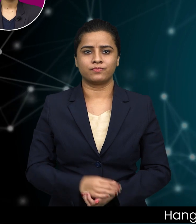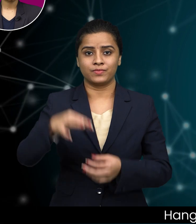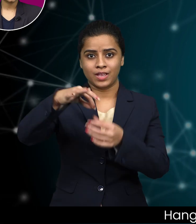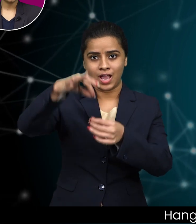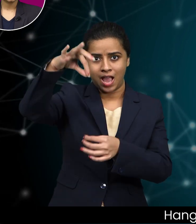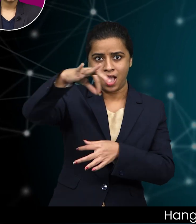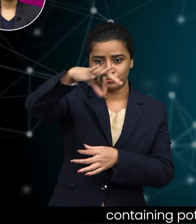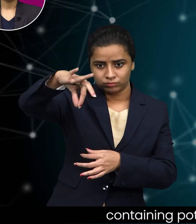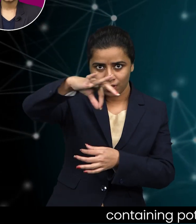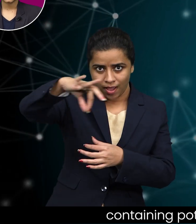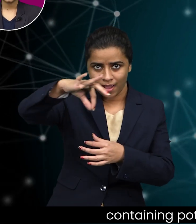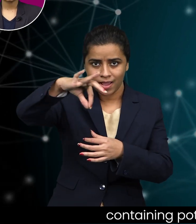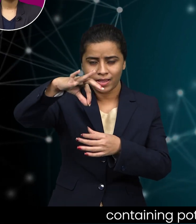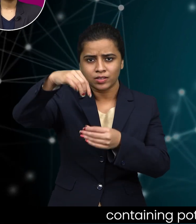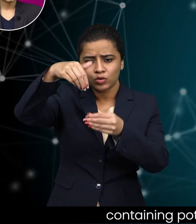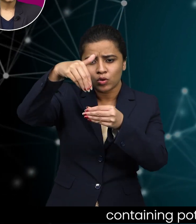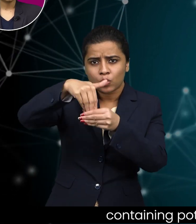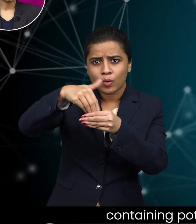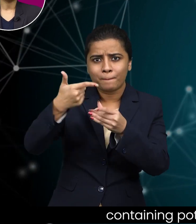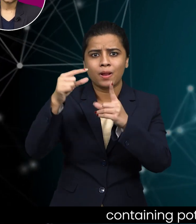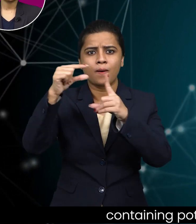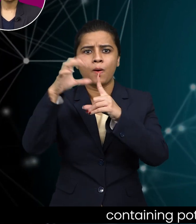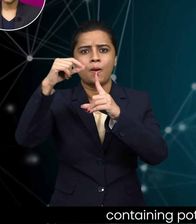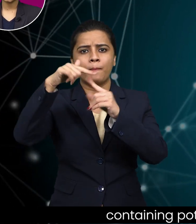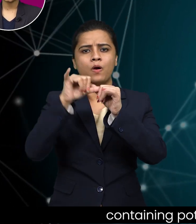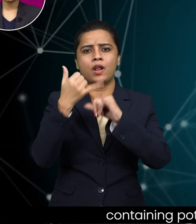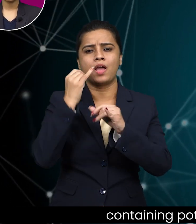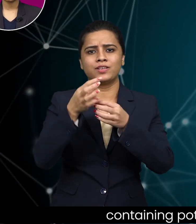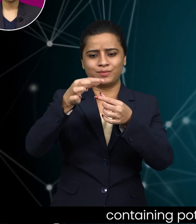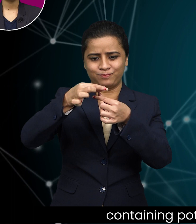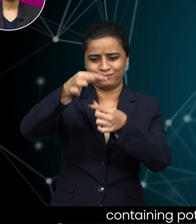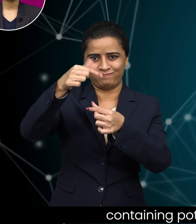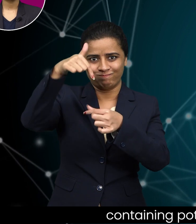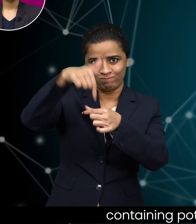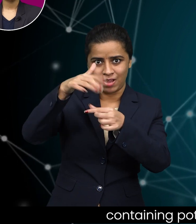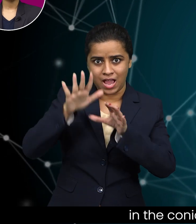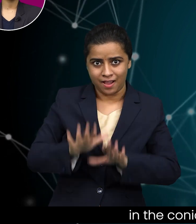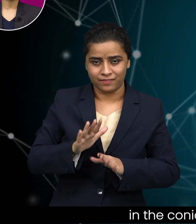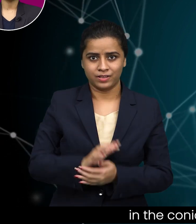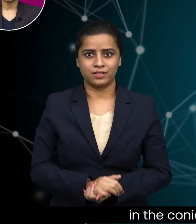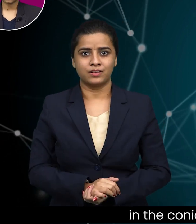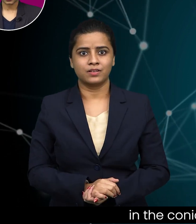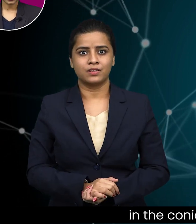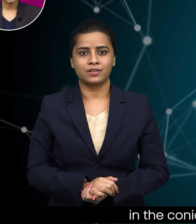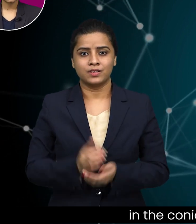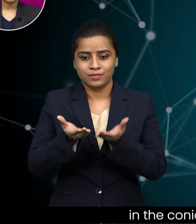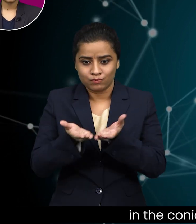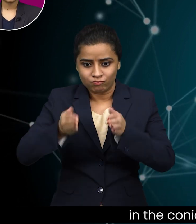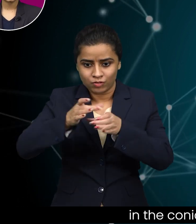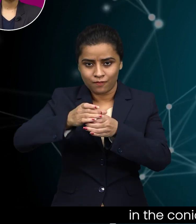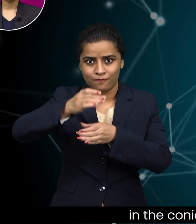Hang the test tube containing potassium iodide solution in the conical